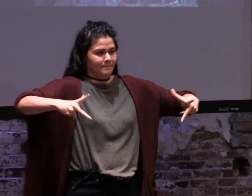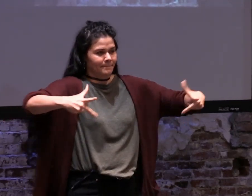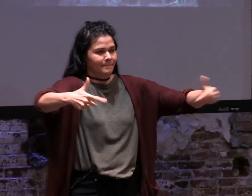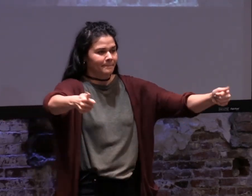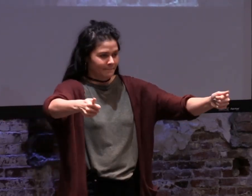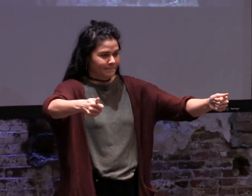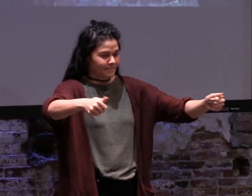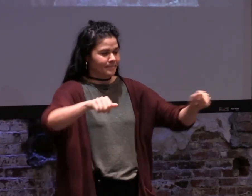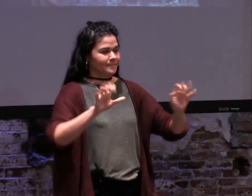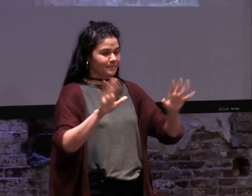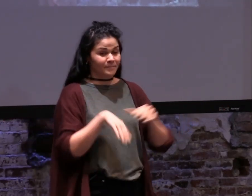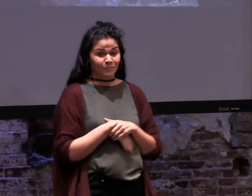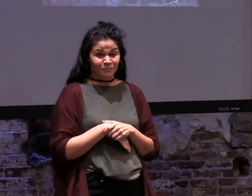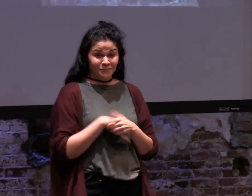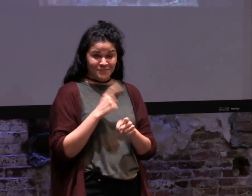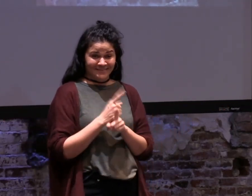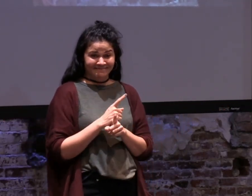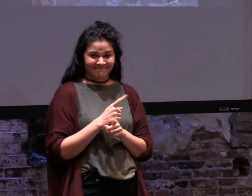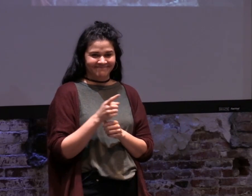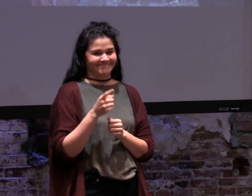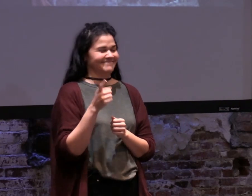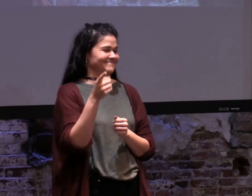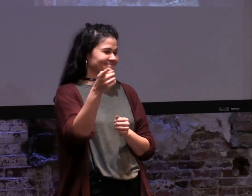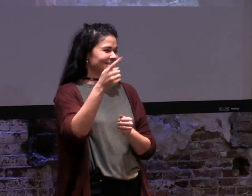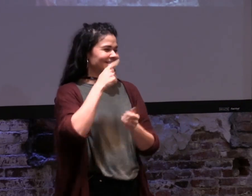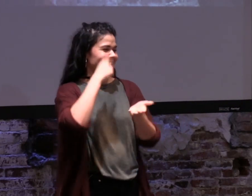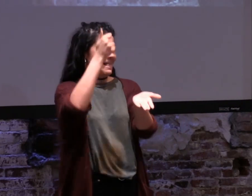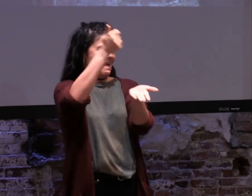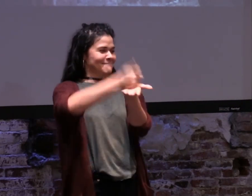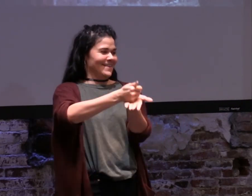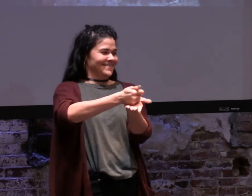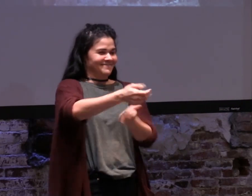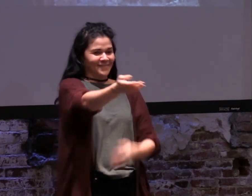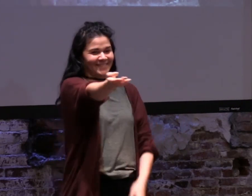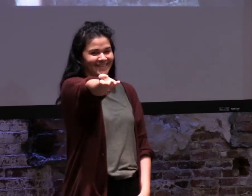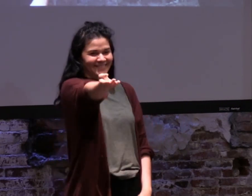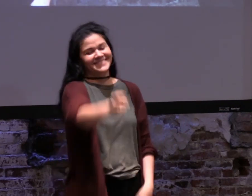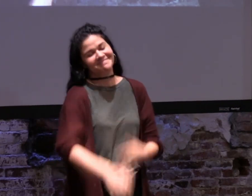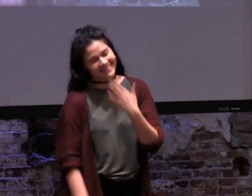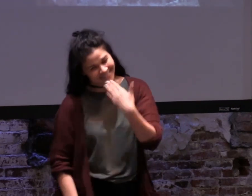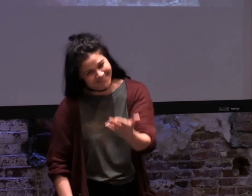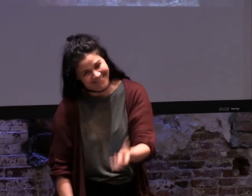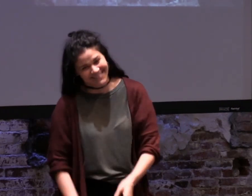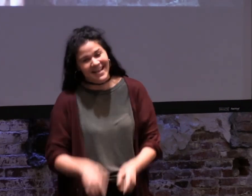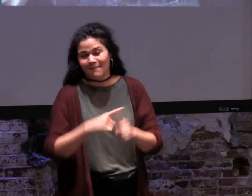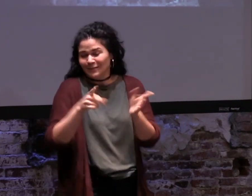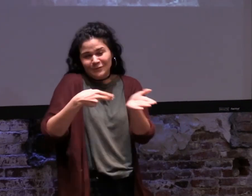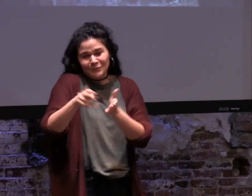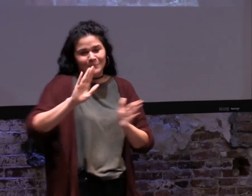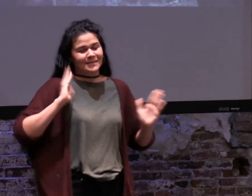They're going to do this. We will do this together, and that will help us move forward. Amen. Someone just said amen.